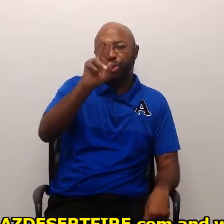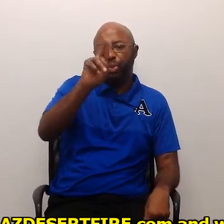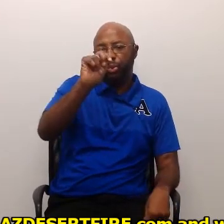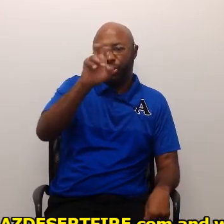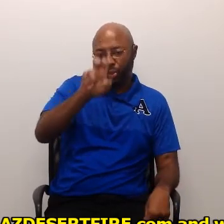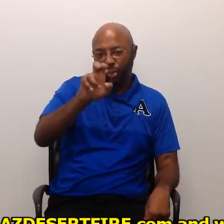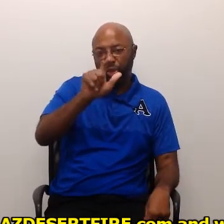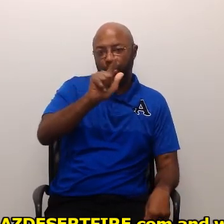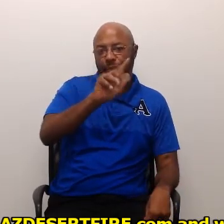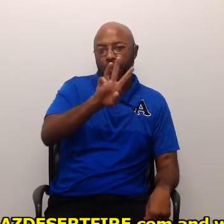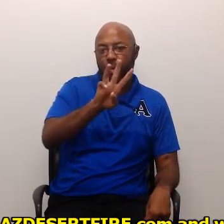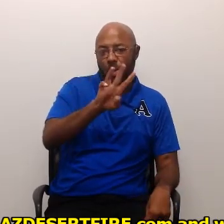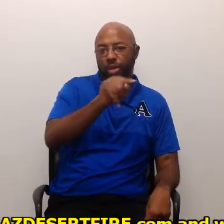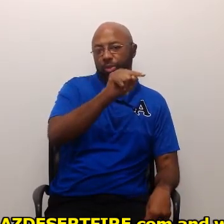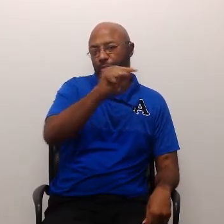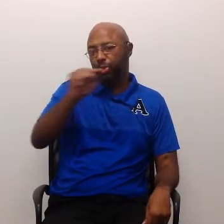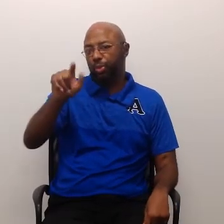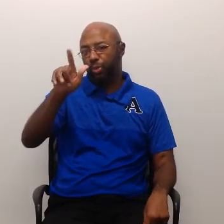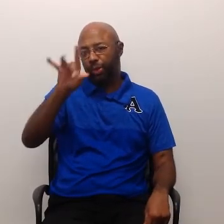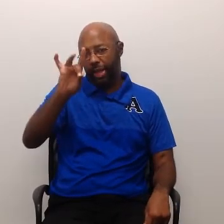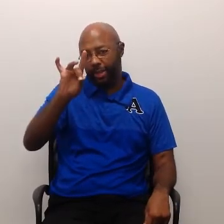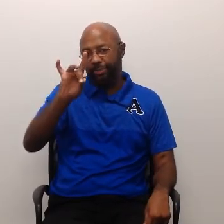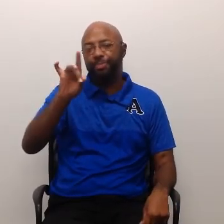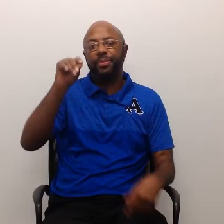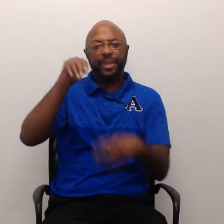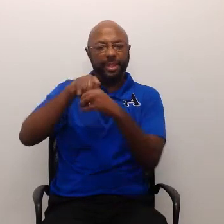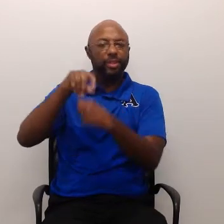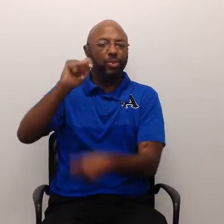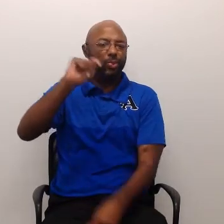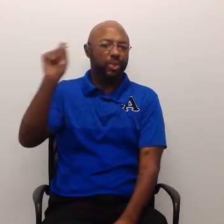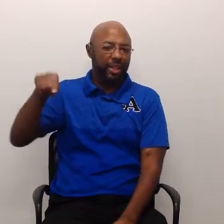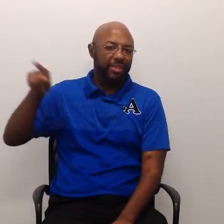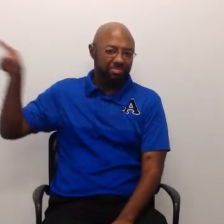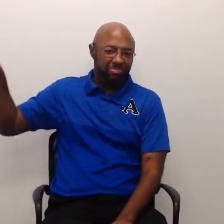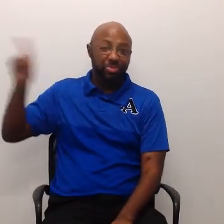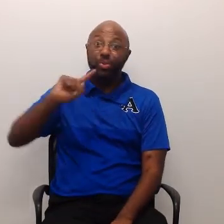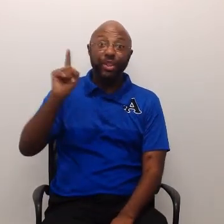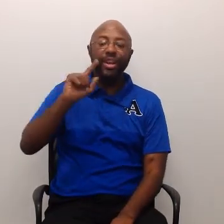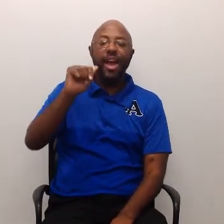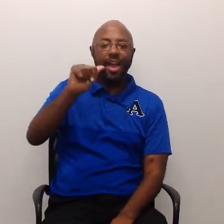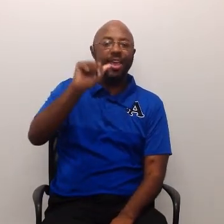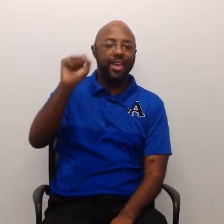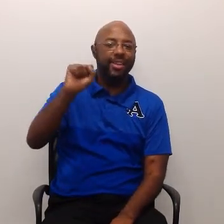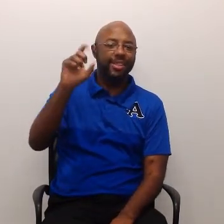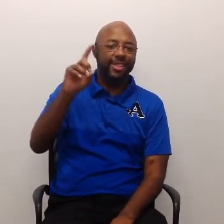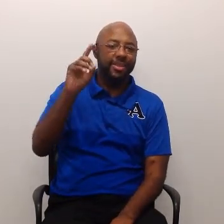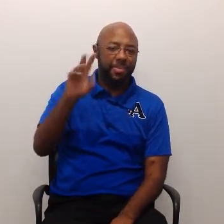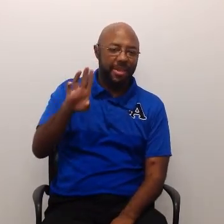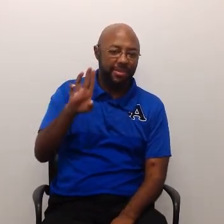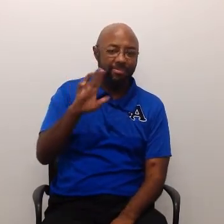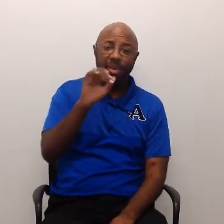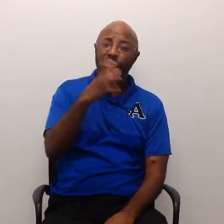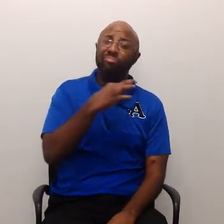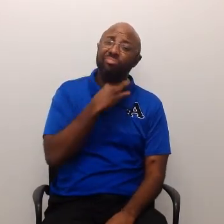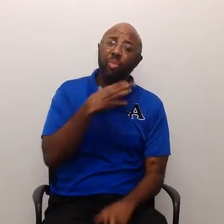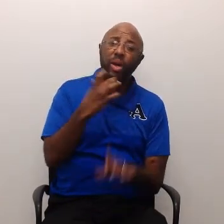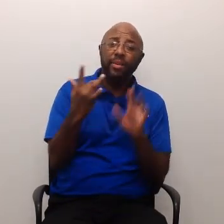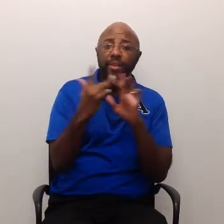have the information available there. It'll be June 24th through 28th in Tucson, and it'll be at